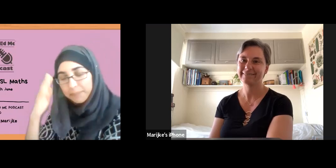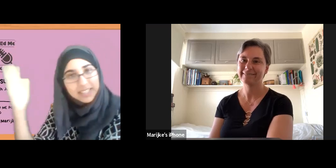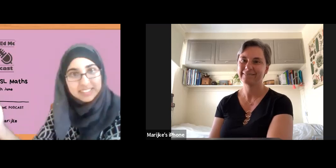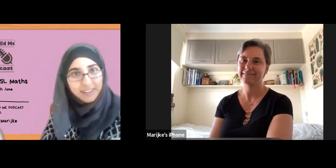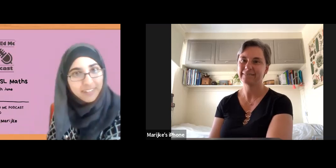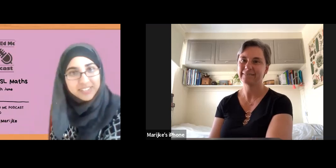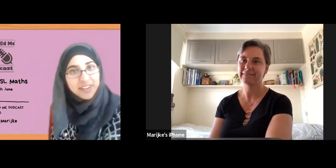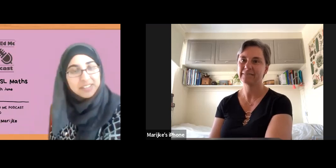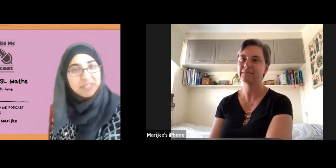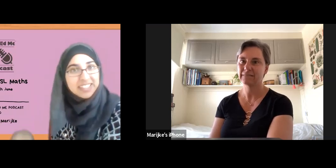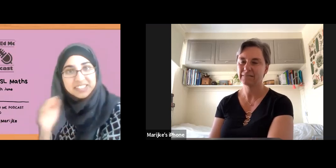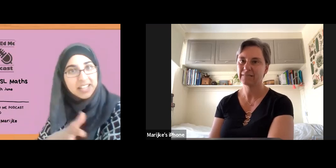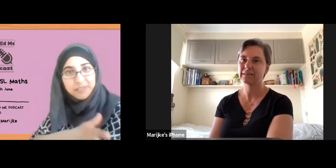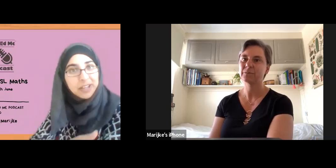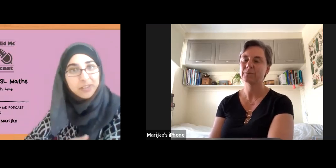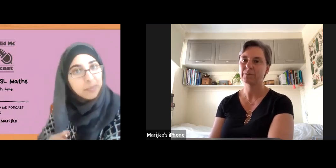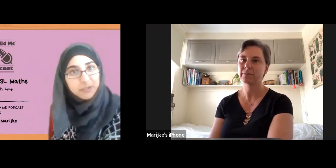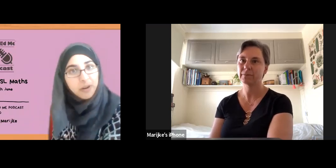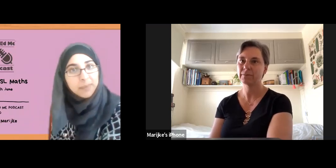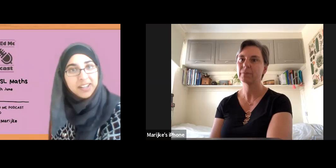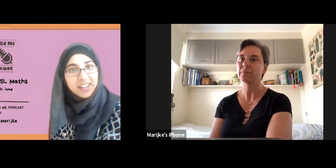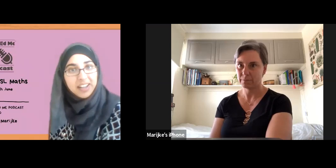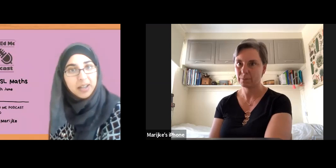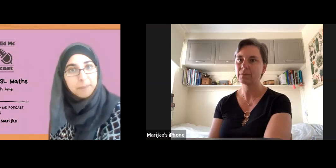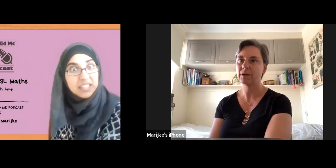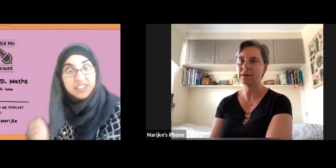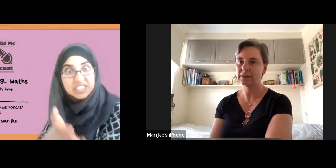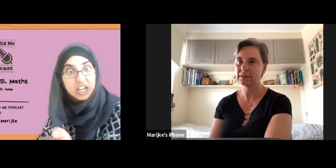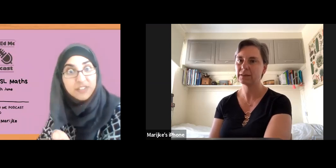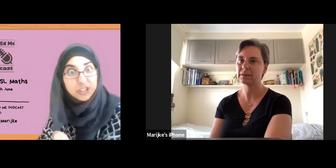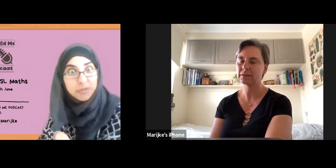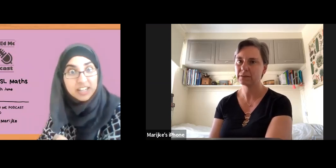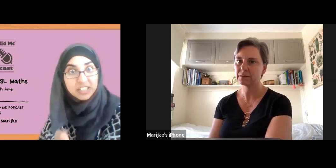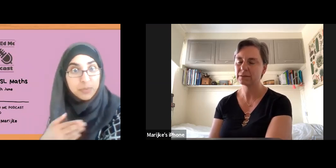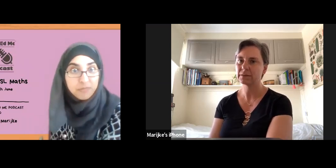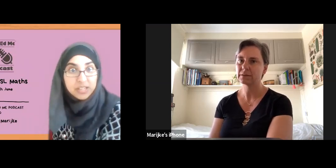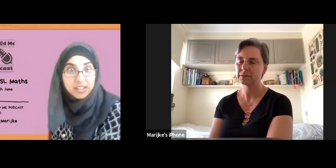completely different. So I completely understand from where you're coming from. But even as a cover supervisor, it would have been an